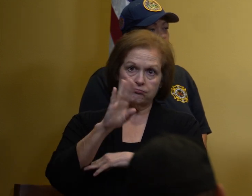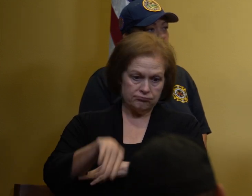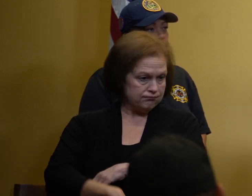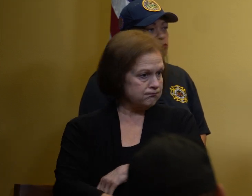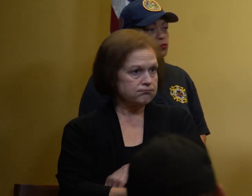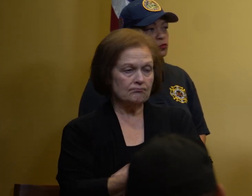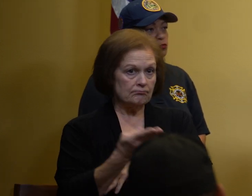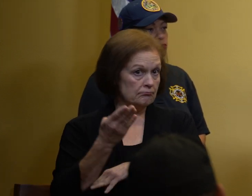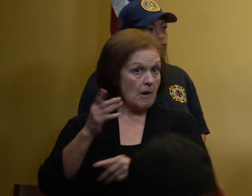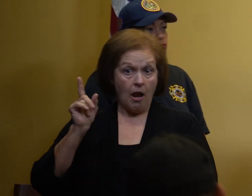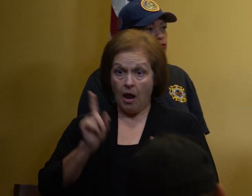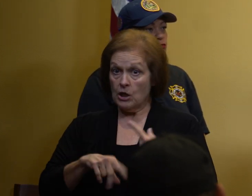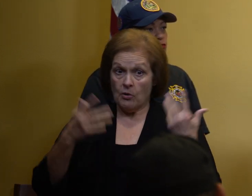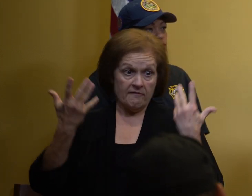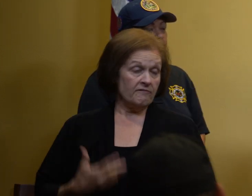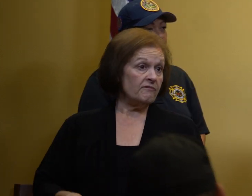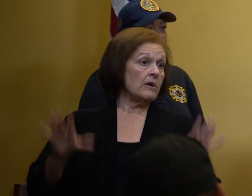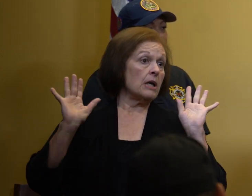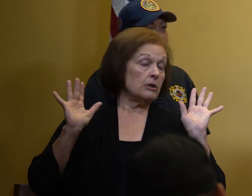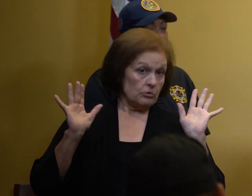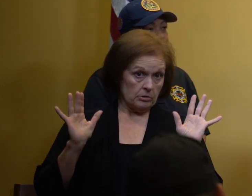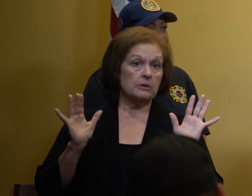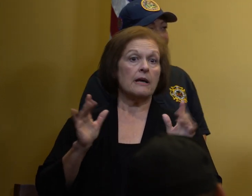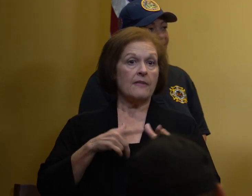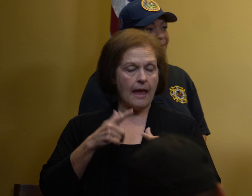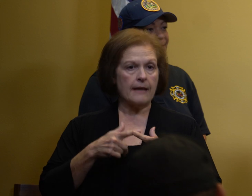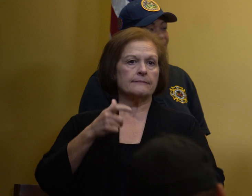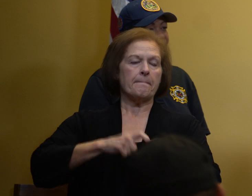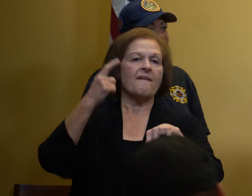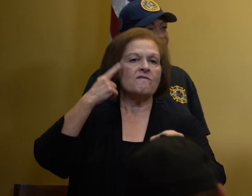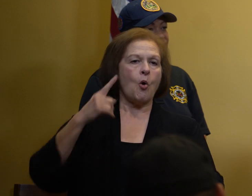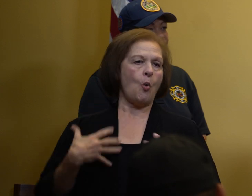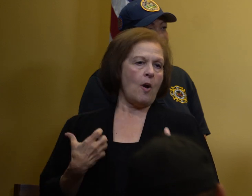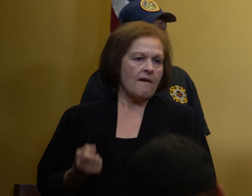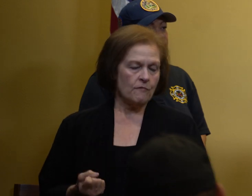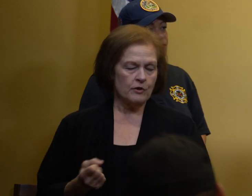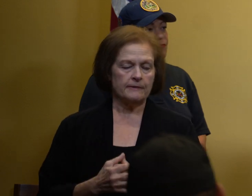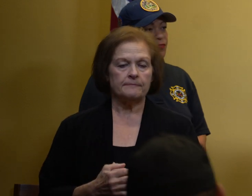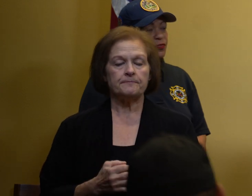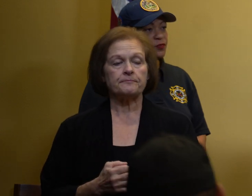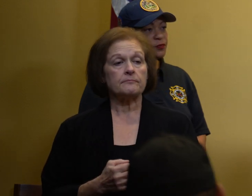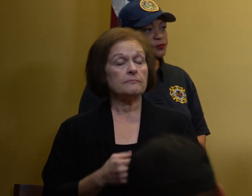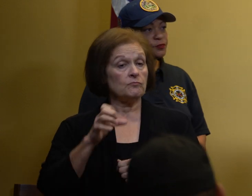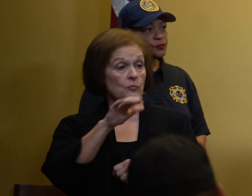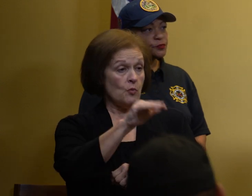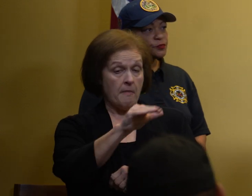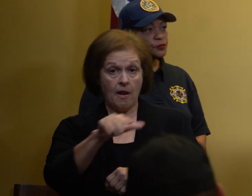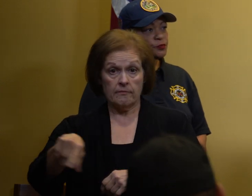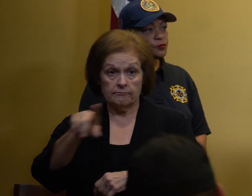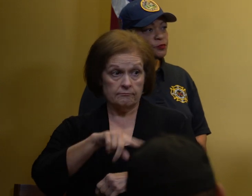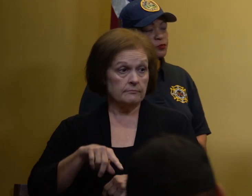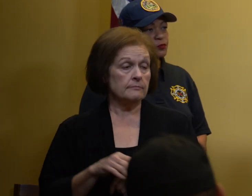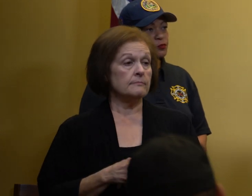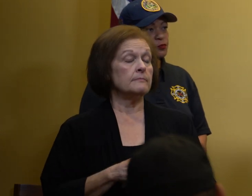tomorrow, until we have gotten through this and it's over and we're looking at recovery. I want to remind people, and you'll hear it